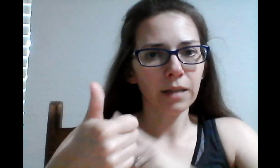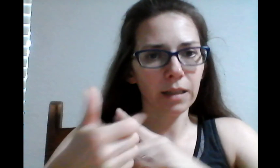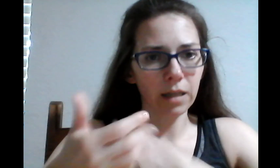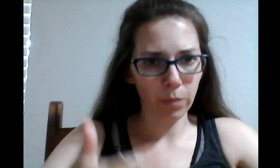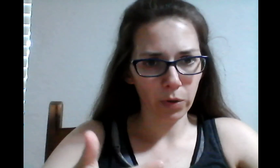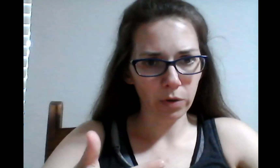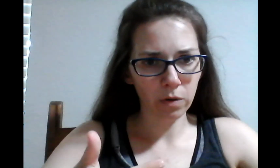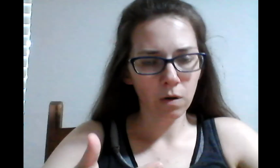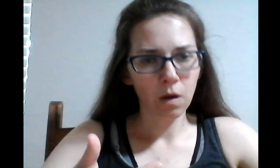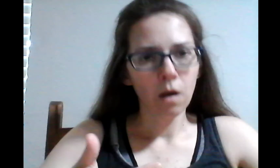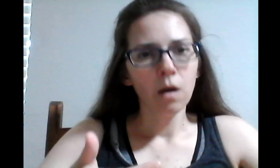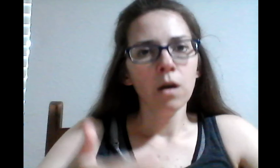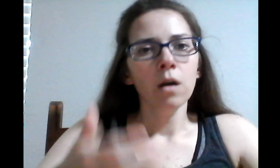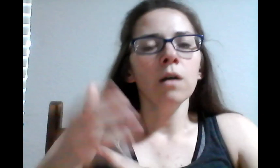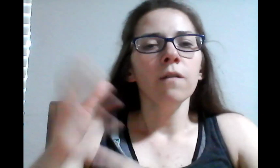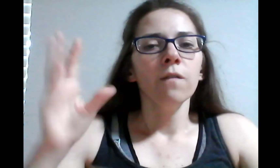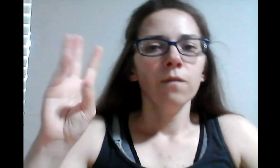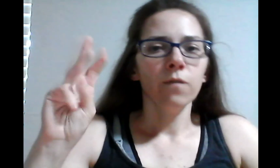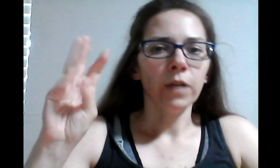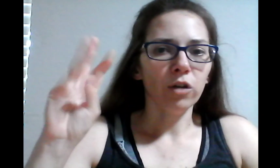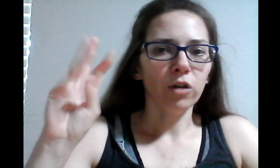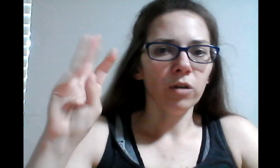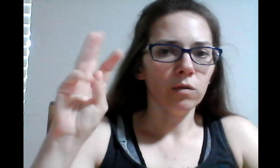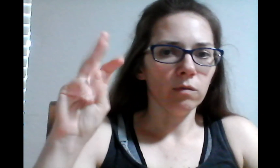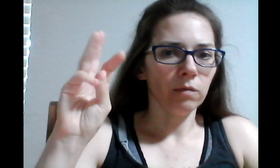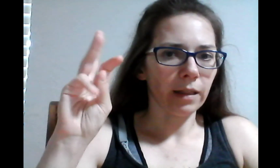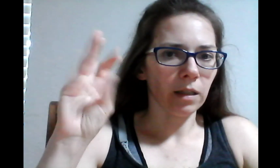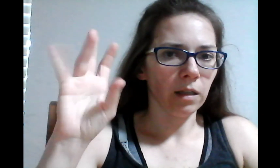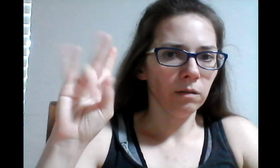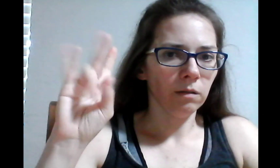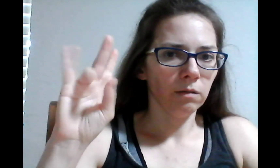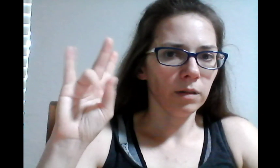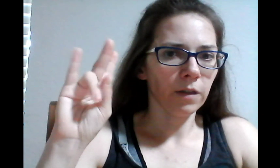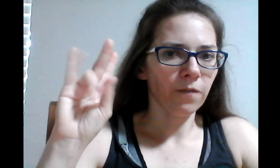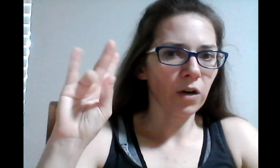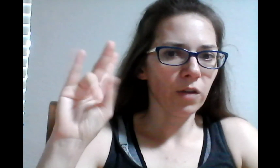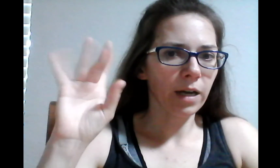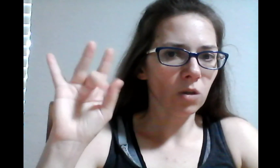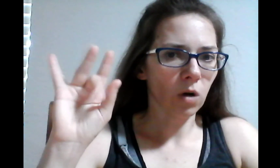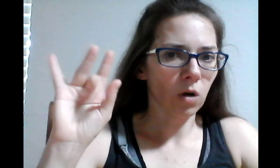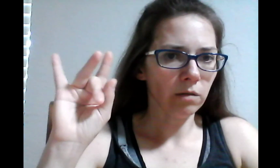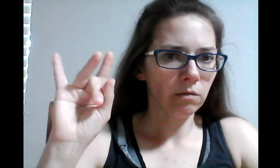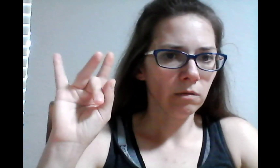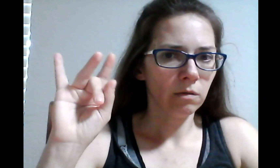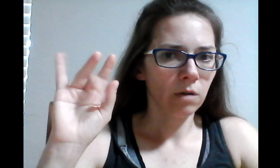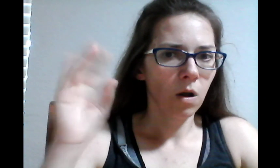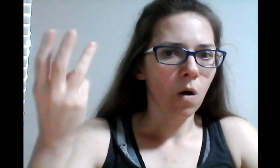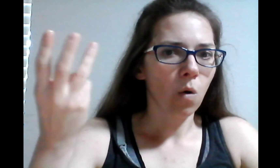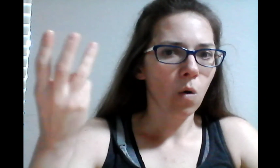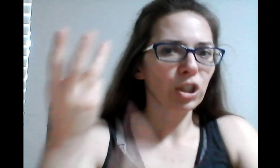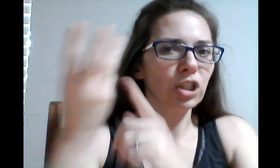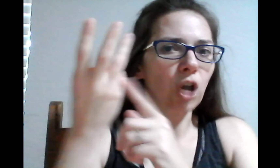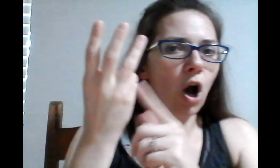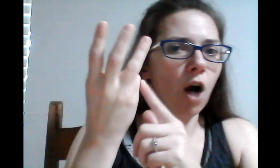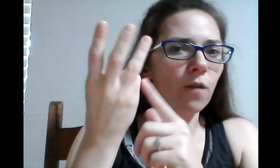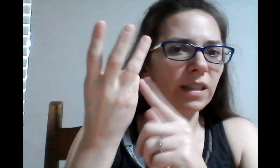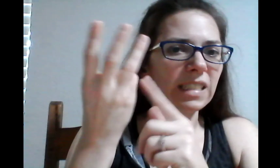the number, lick your little, like the finger that is on, or start off with the